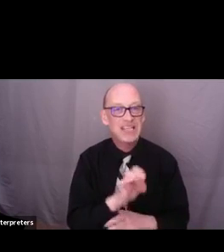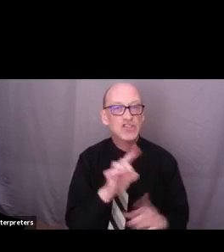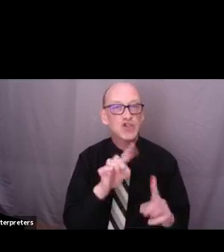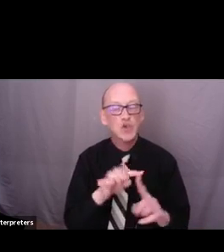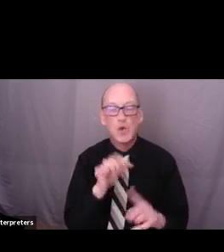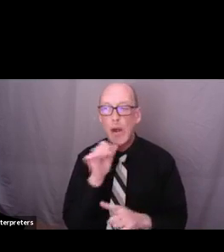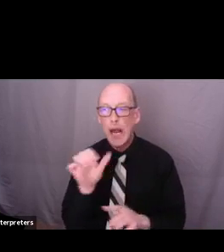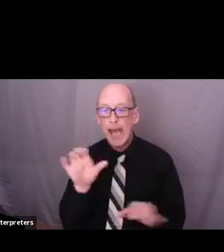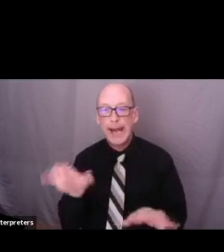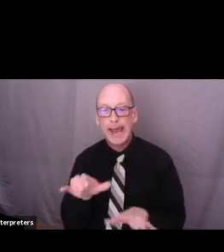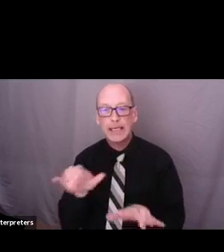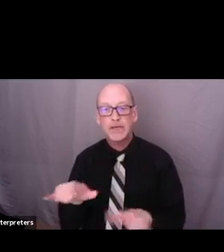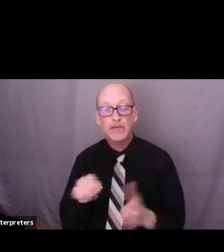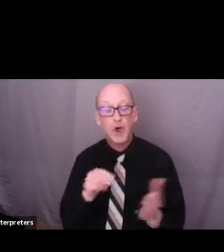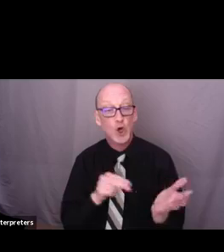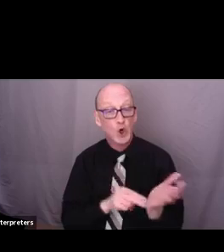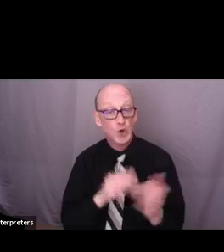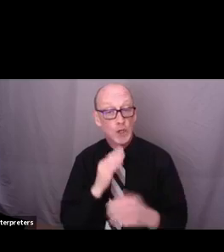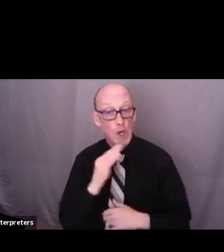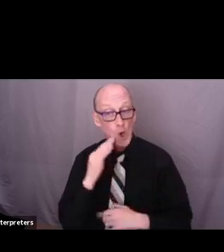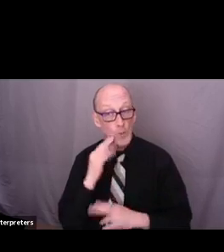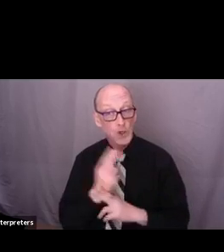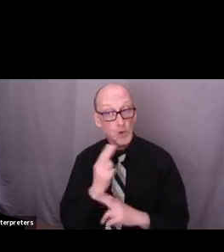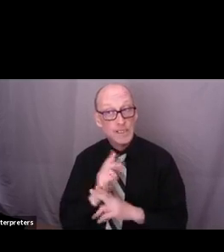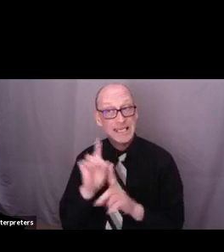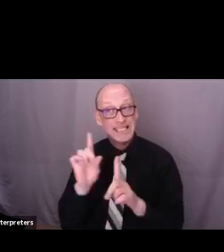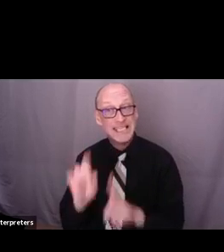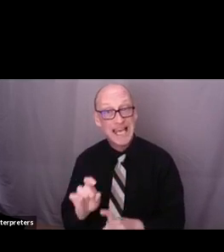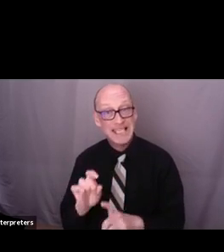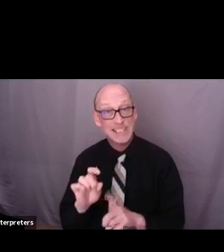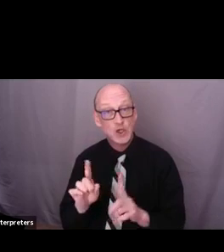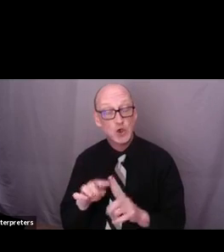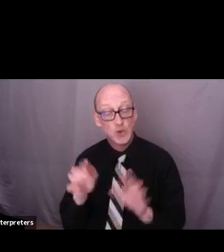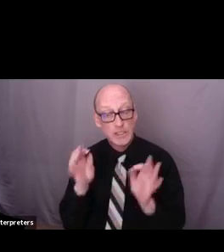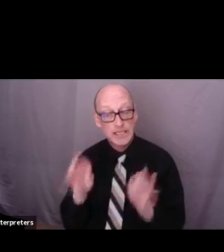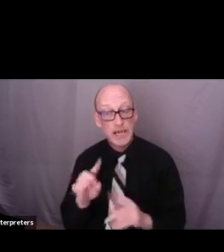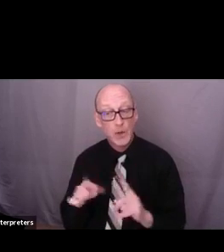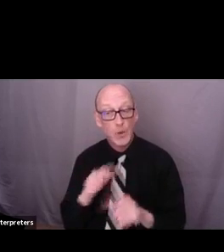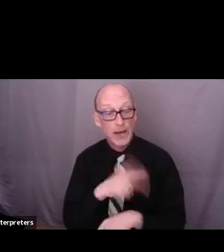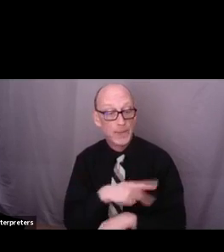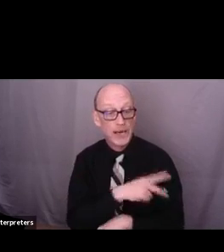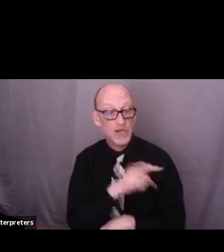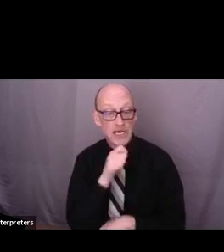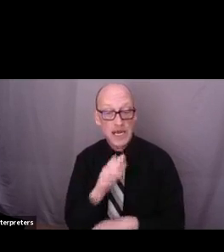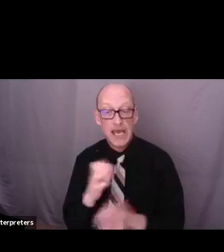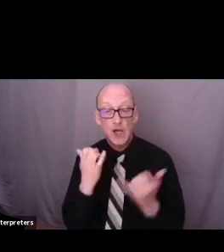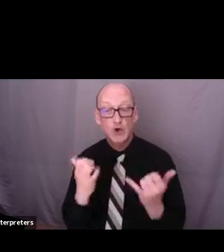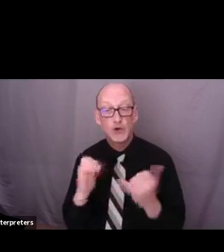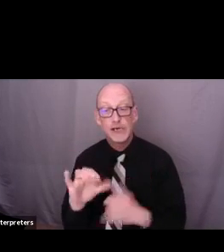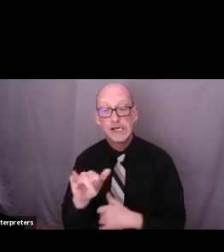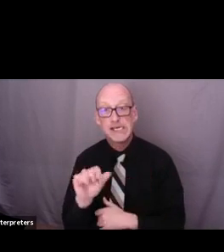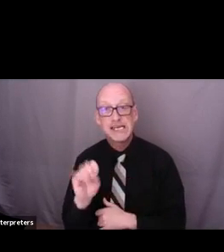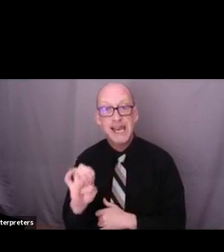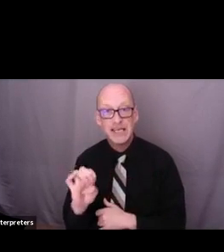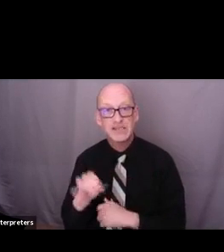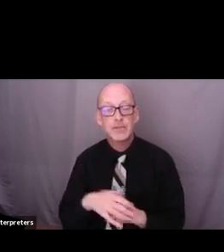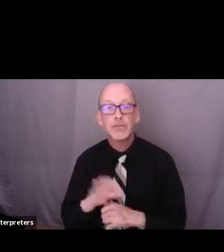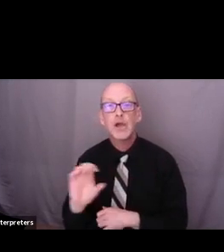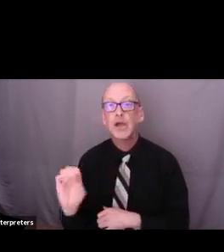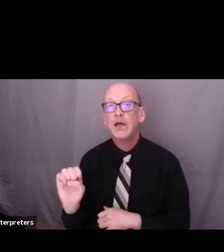active? Are nursing homes using the testing to determine when a patient is no longer a current case? Okay, so